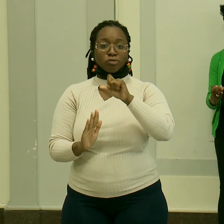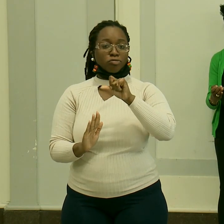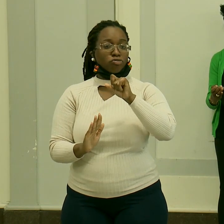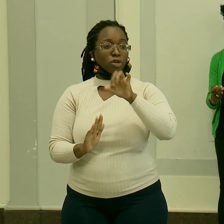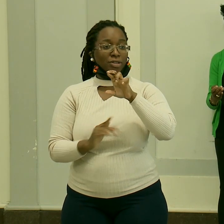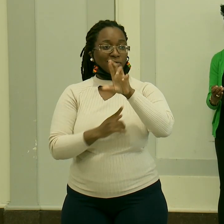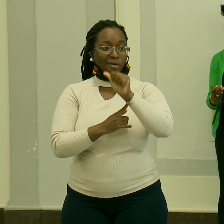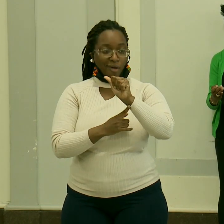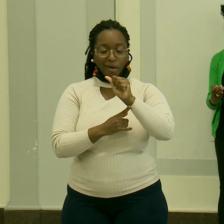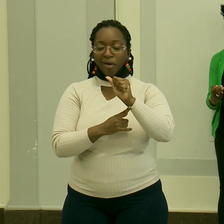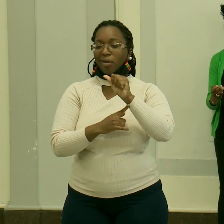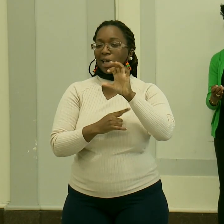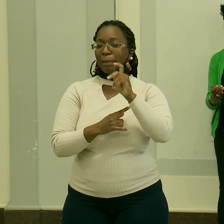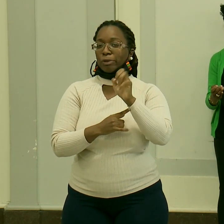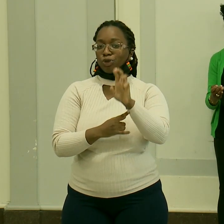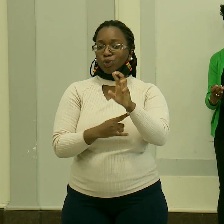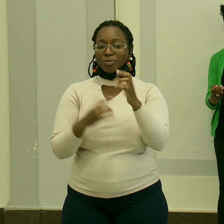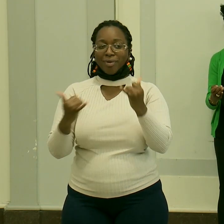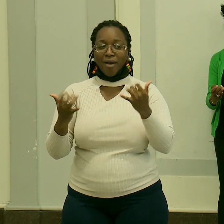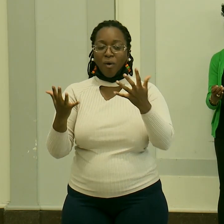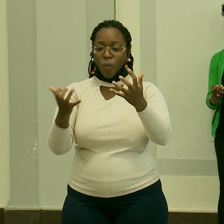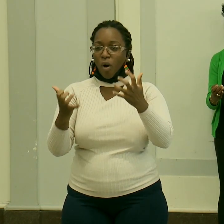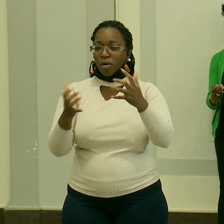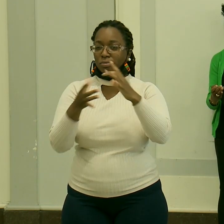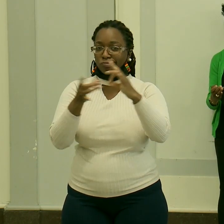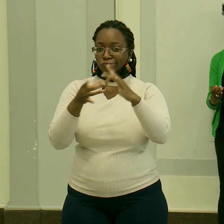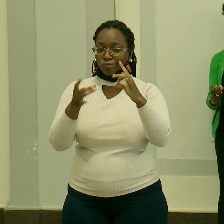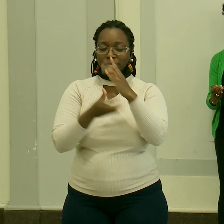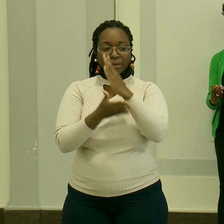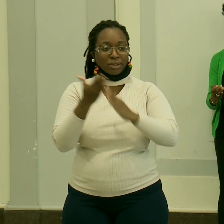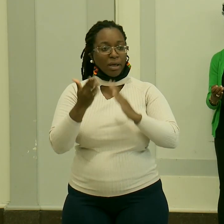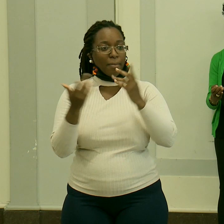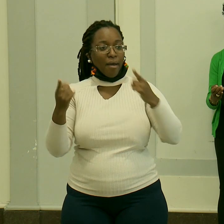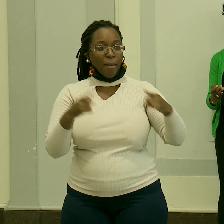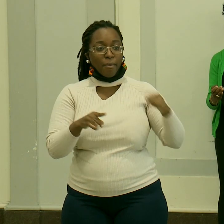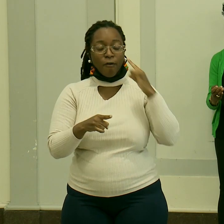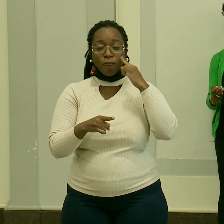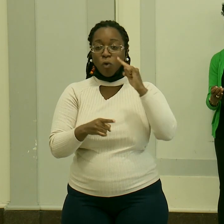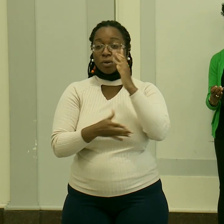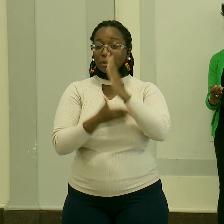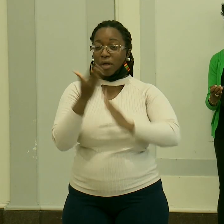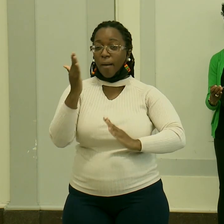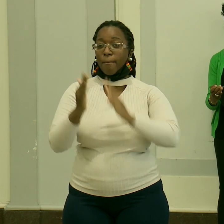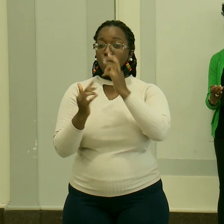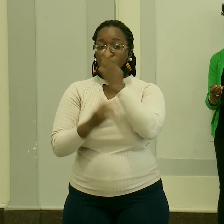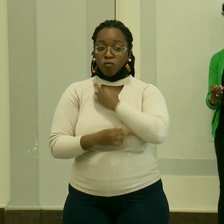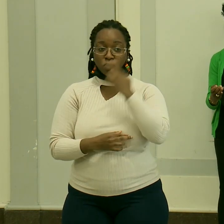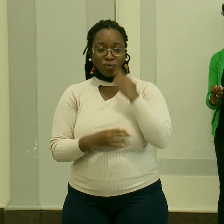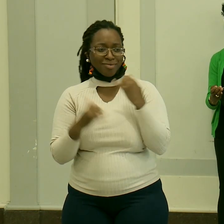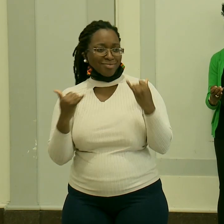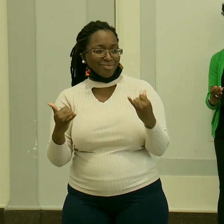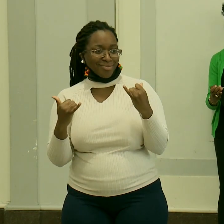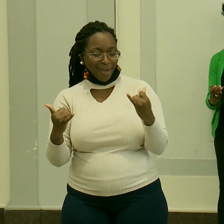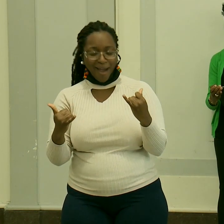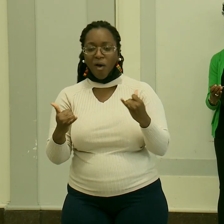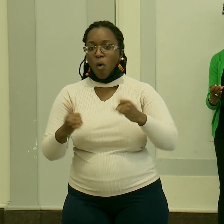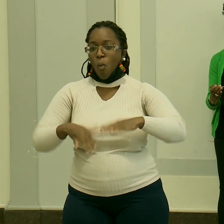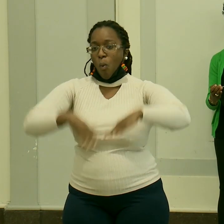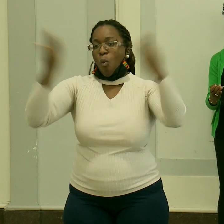have been brought to my attention about restaurants planning to reopen for indoor seating in opposition to our local emergency